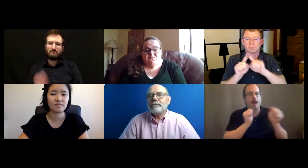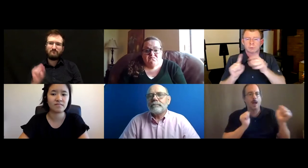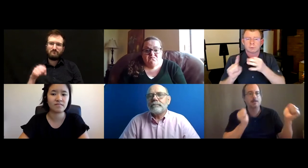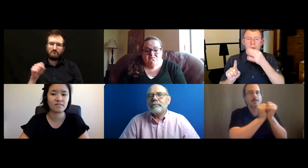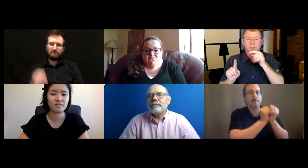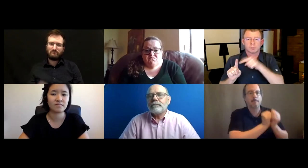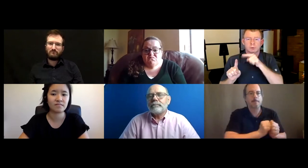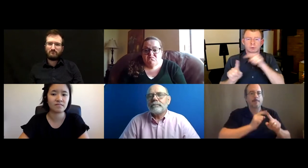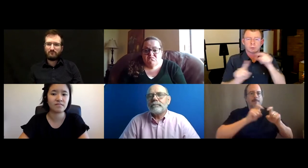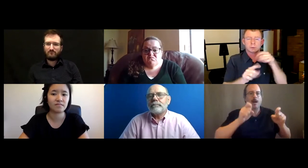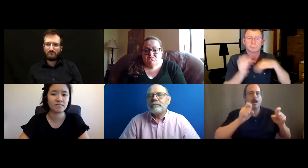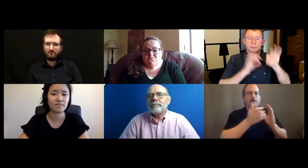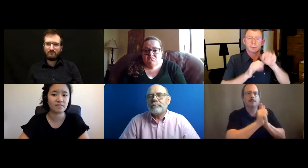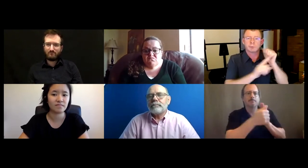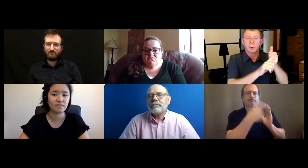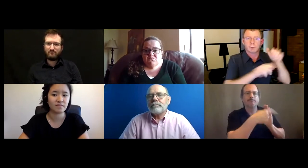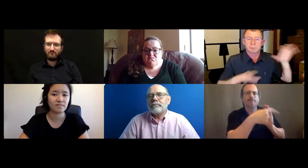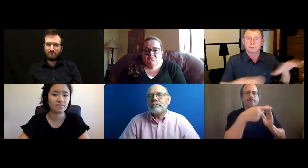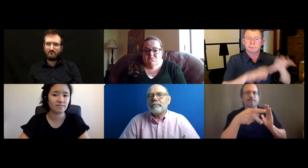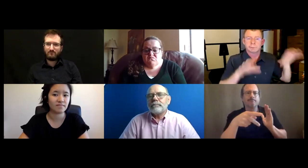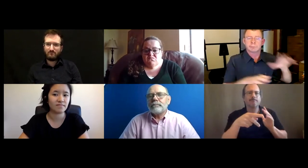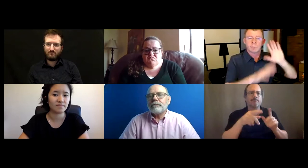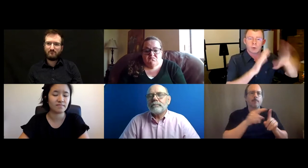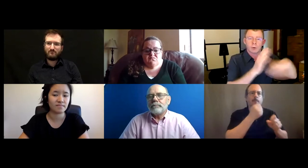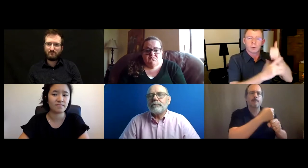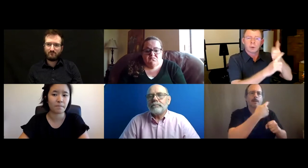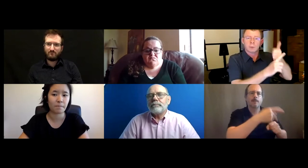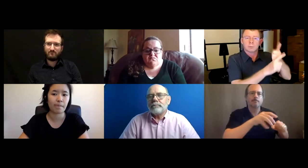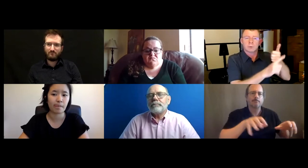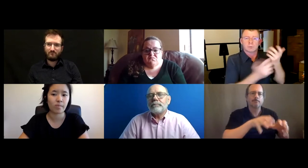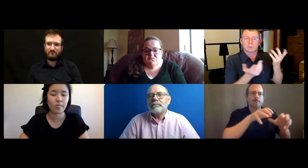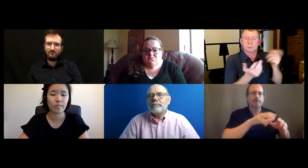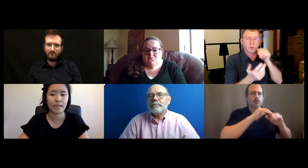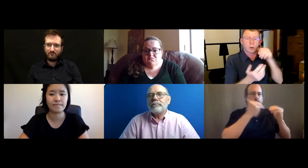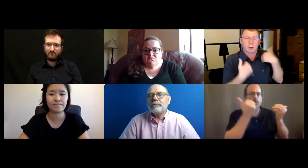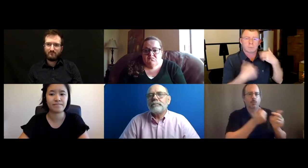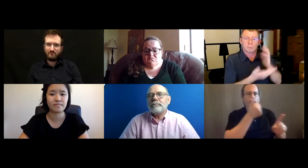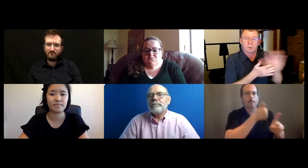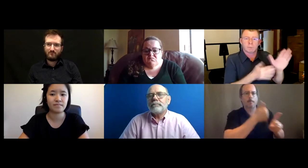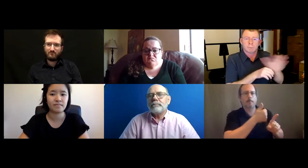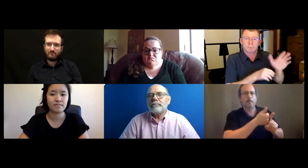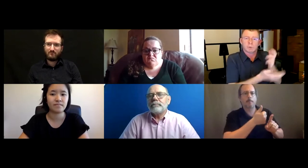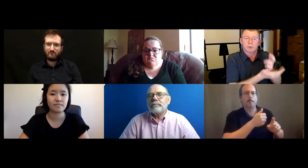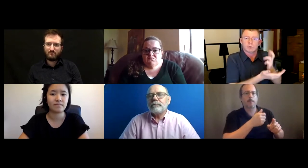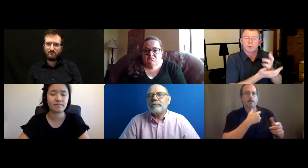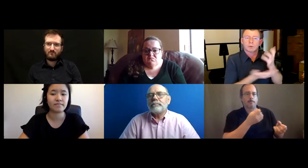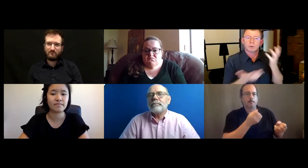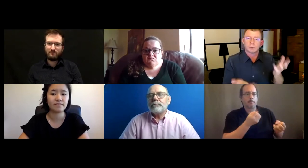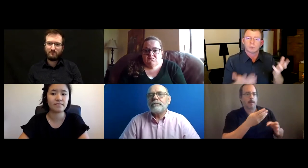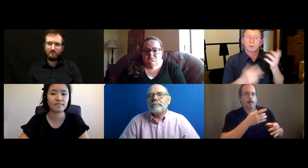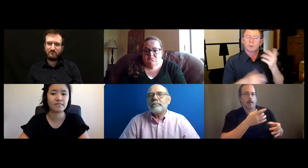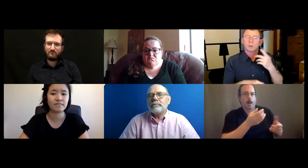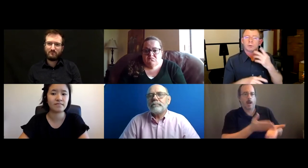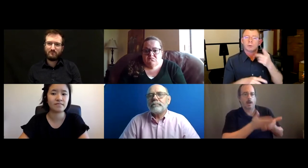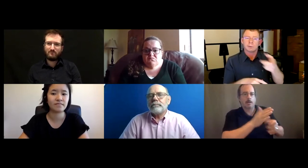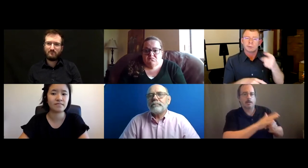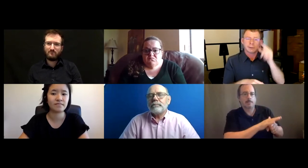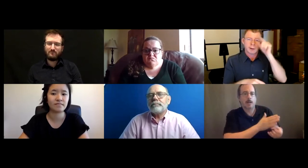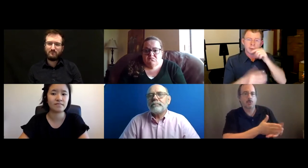have. And so it would really be nice to have expertise who are deaf and deafblind, who may